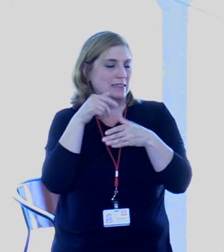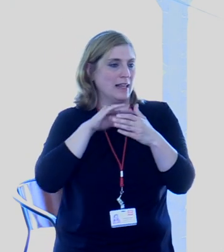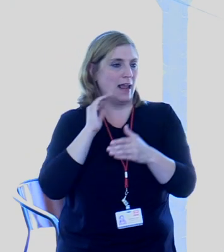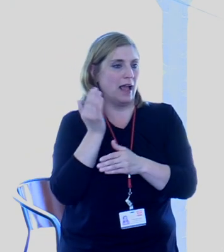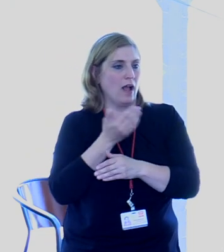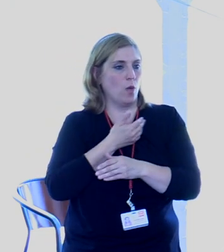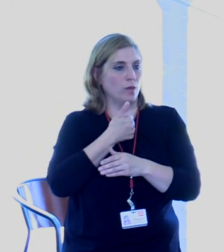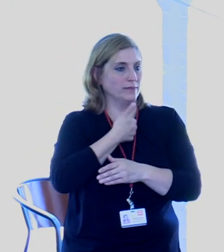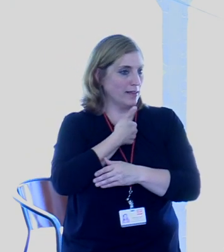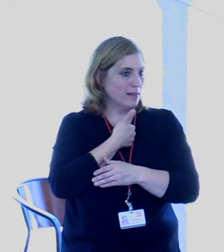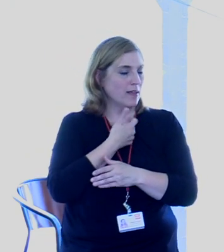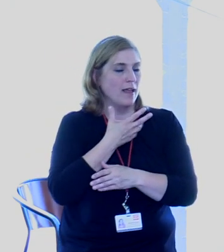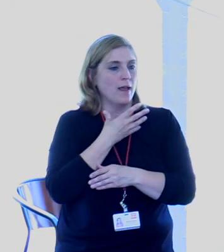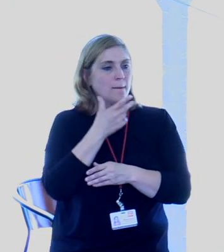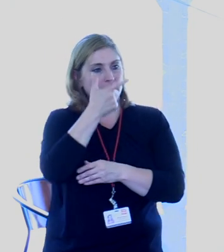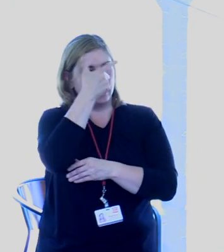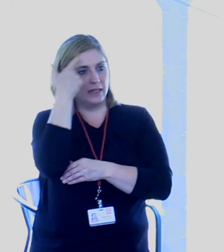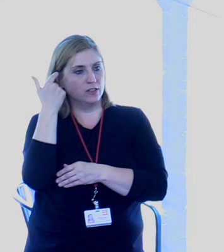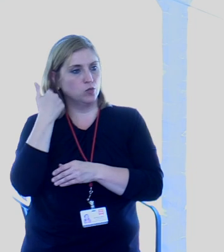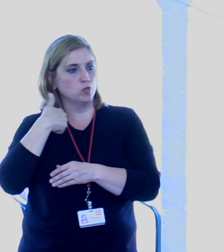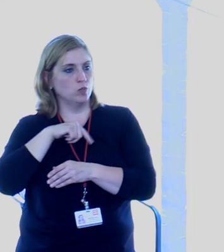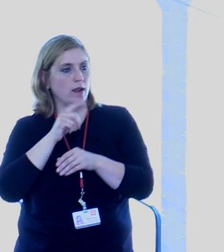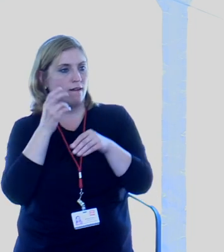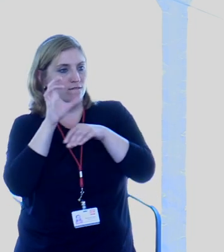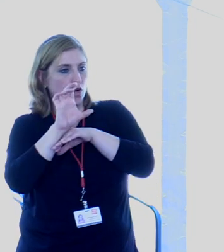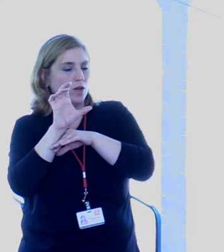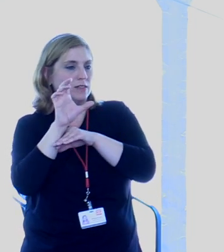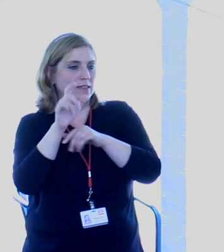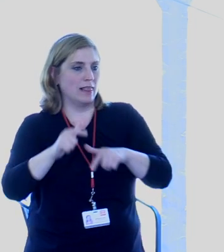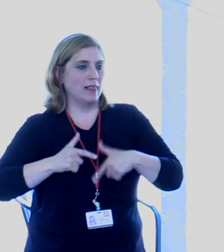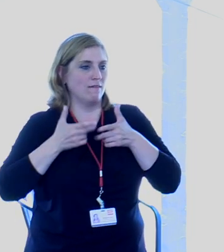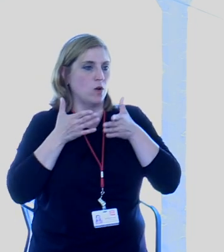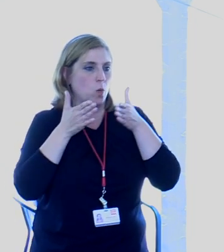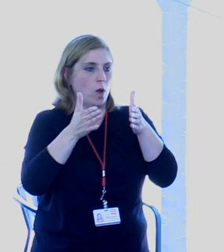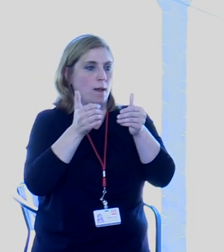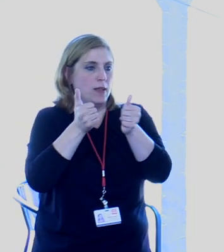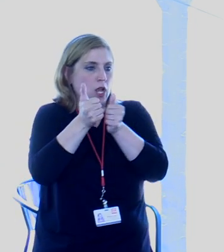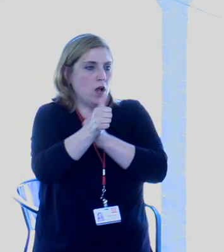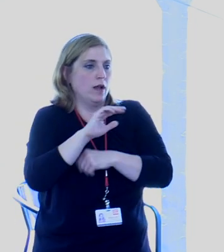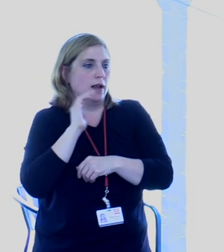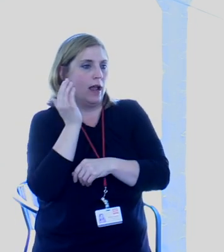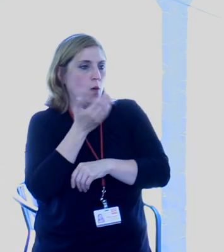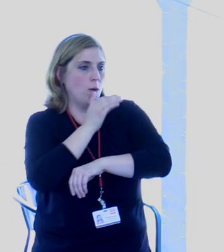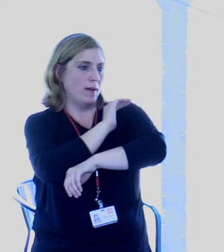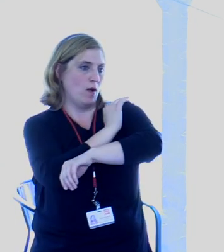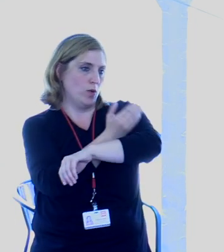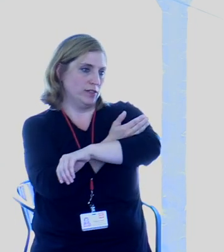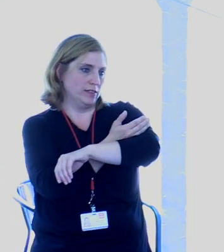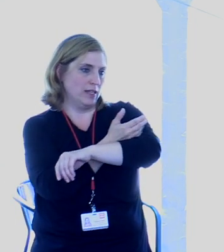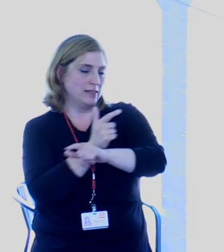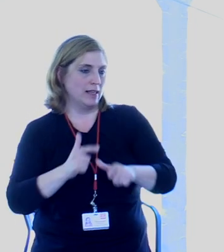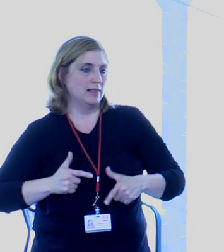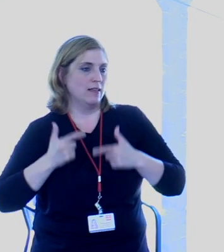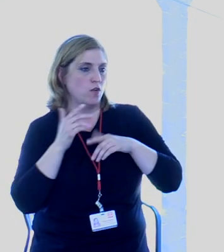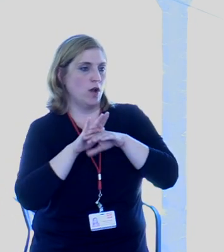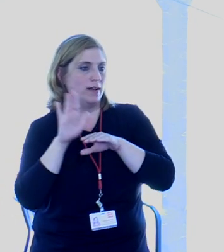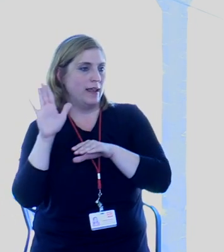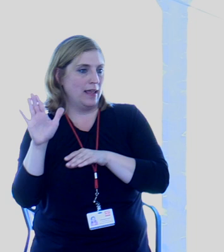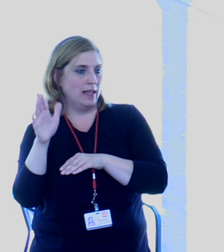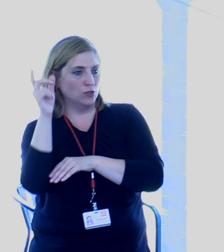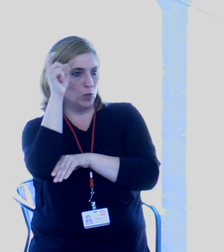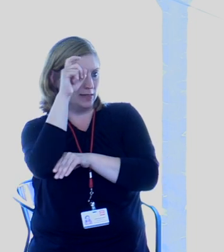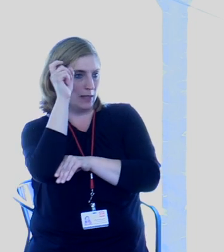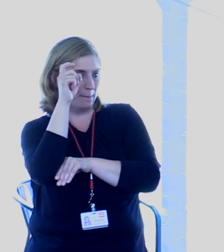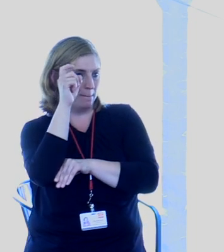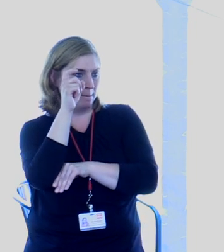our own person, because we're forced to live in a way beyond our own powers, okay? To live on his own